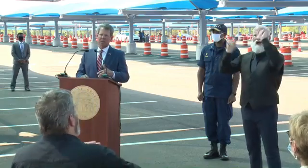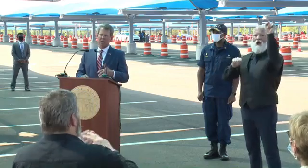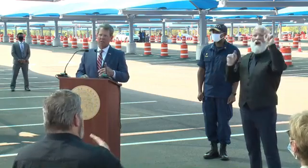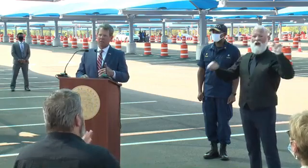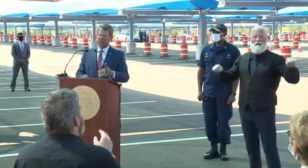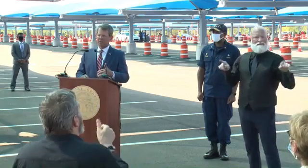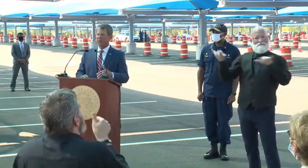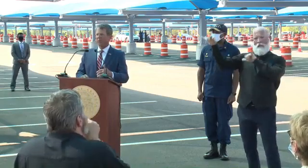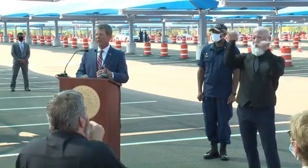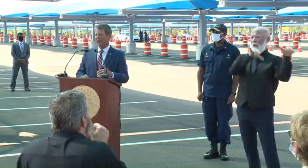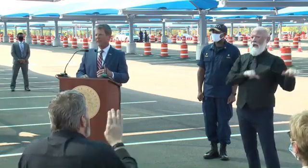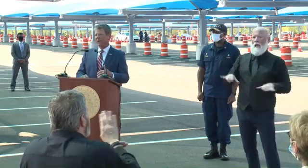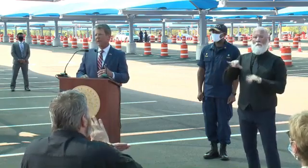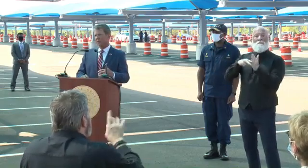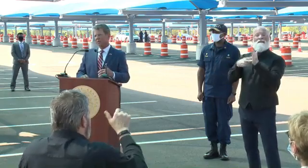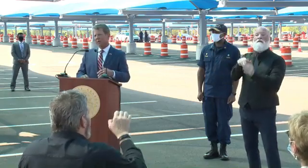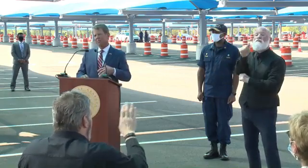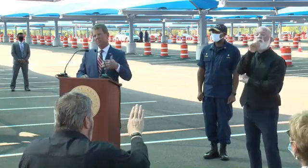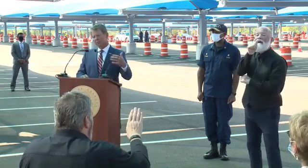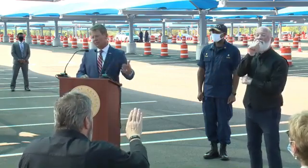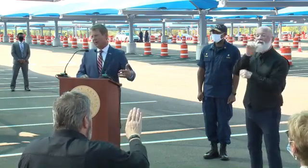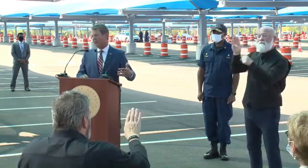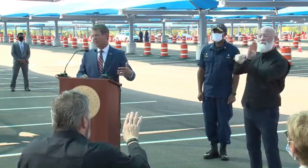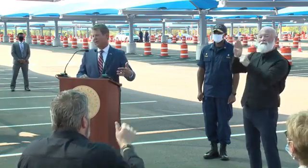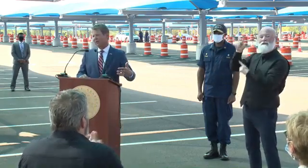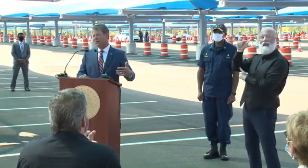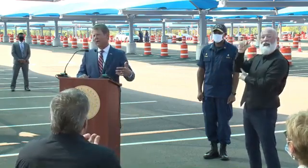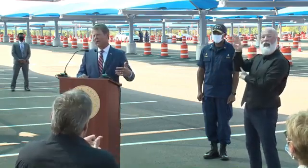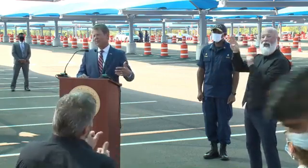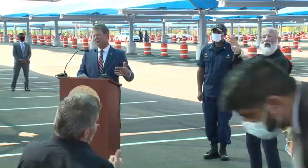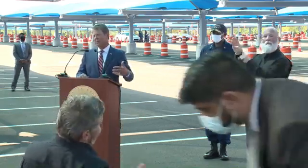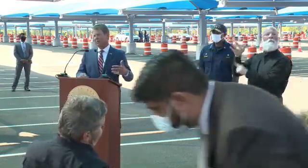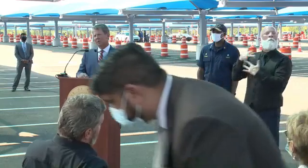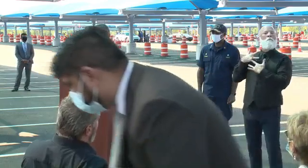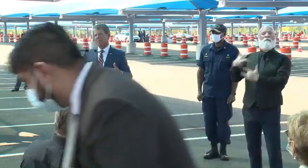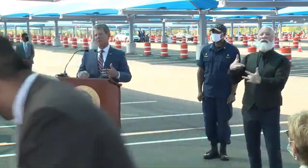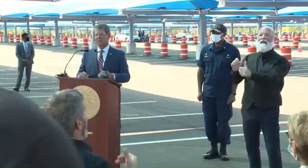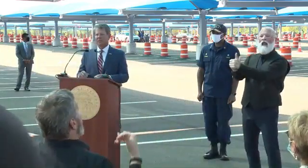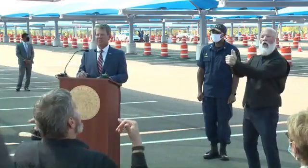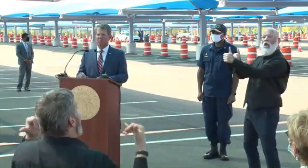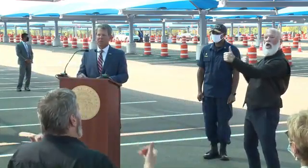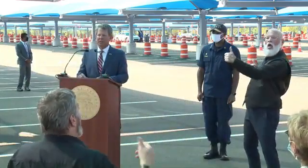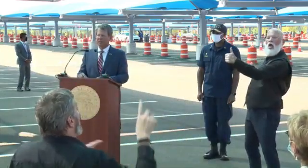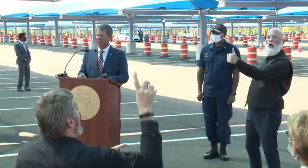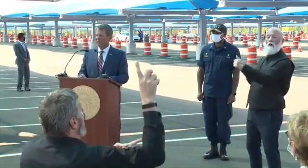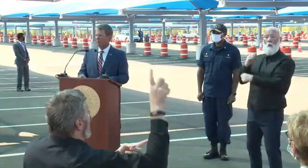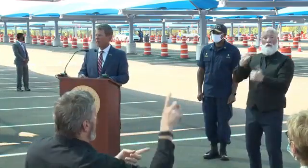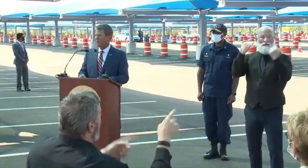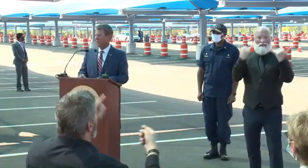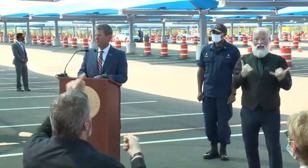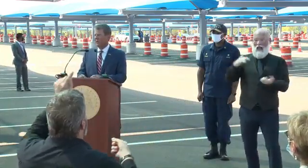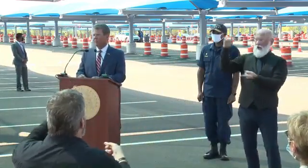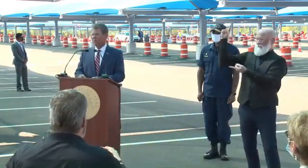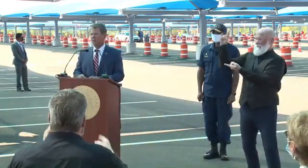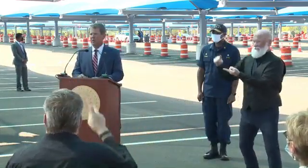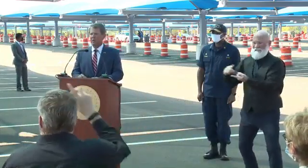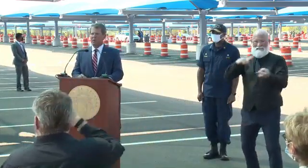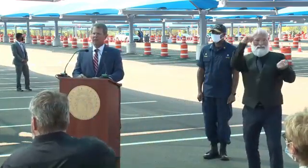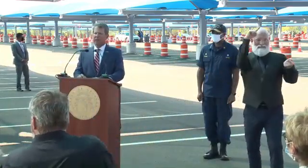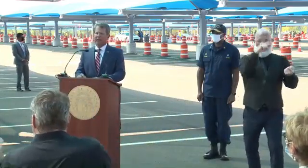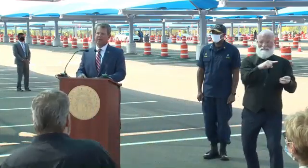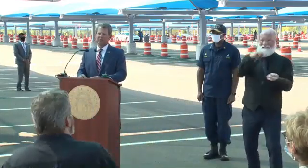for testing is going down there, which helps the private sector labs catch up. So that's one thing I think the public